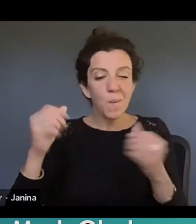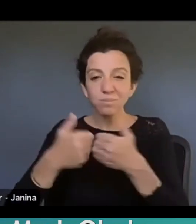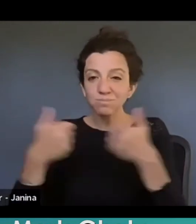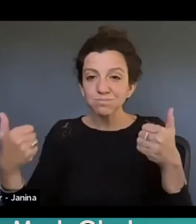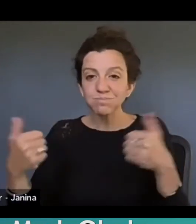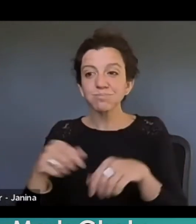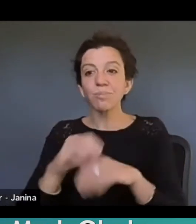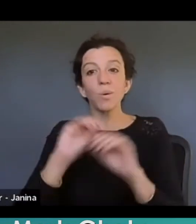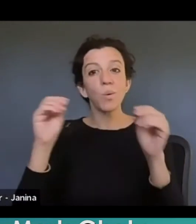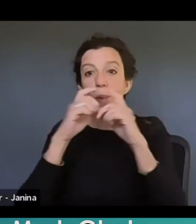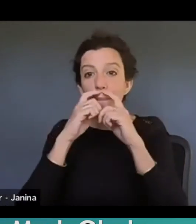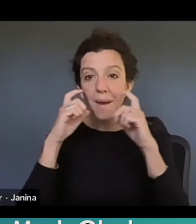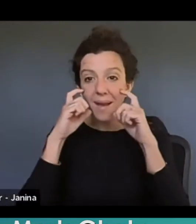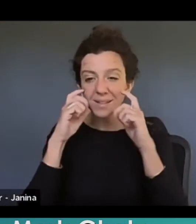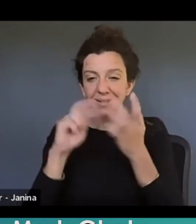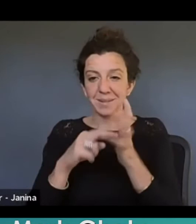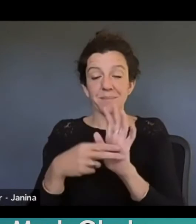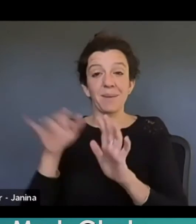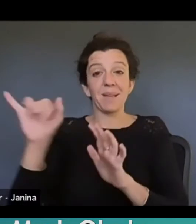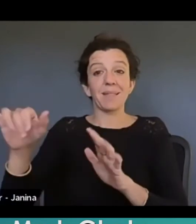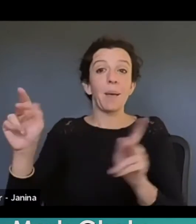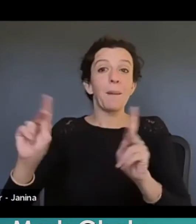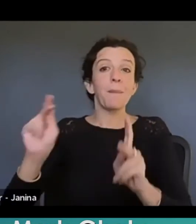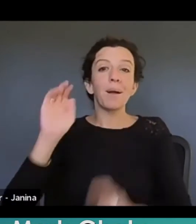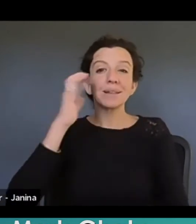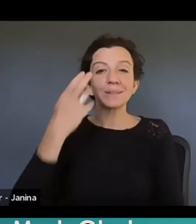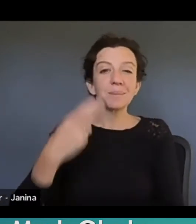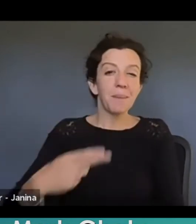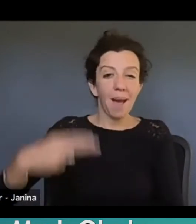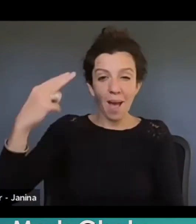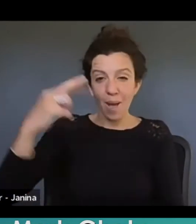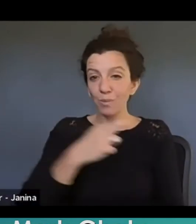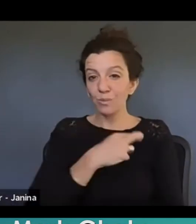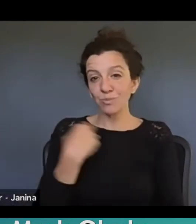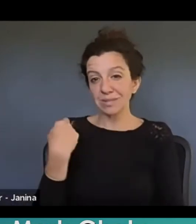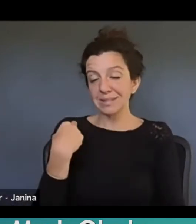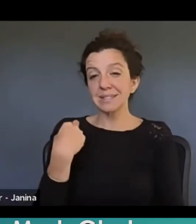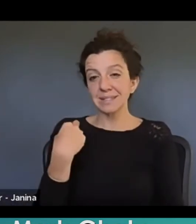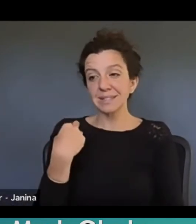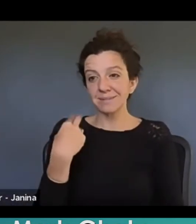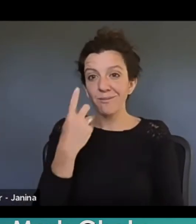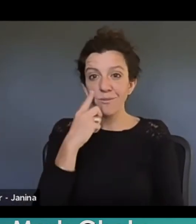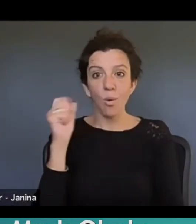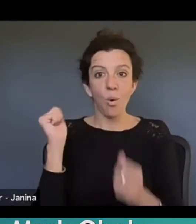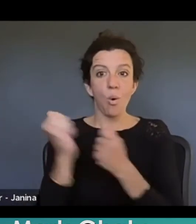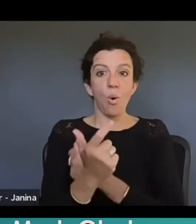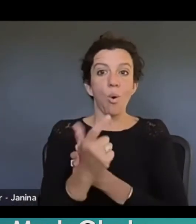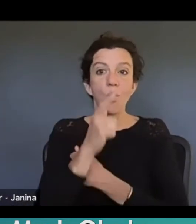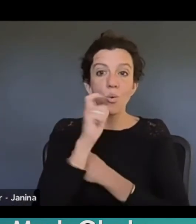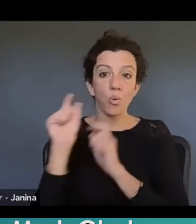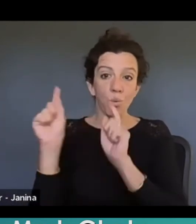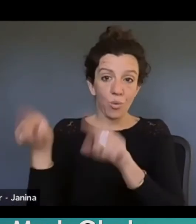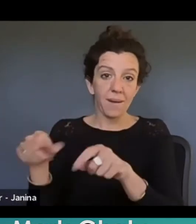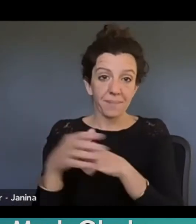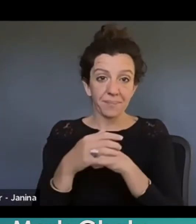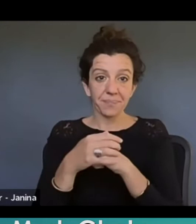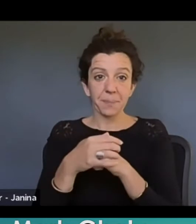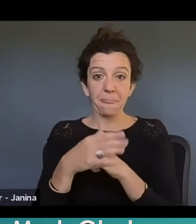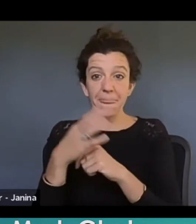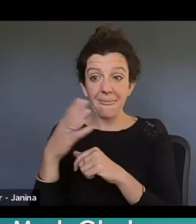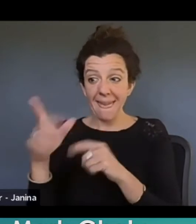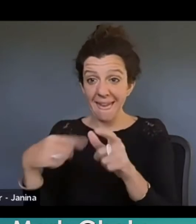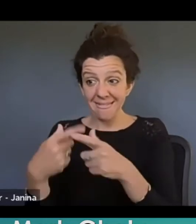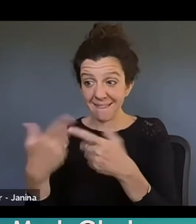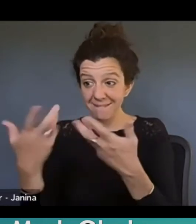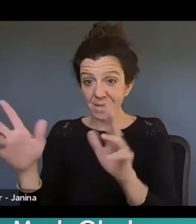all around, it sounds like a high risk experience for those who were there, and frankly, for the loved ones that they go home